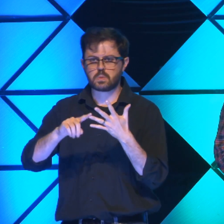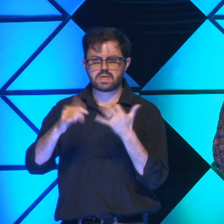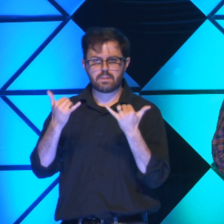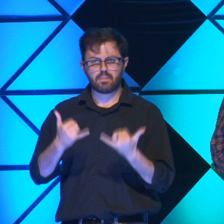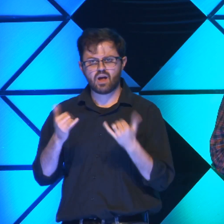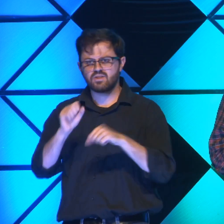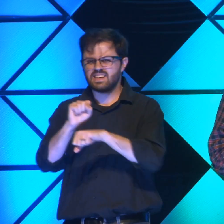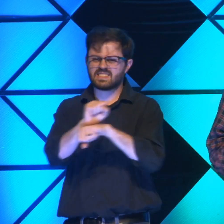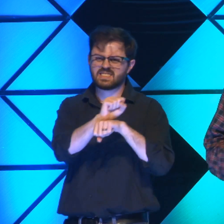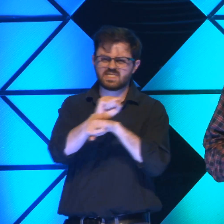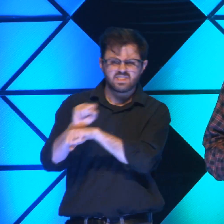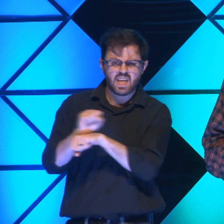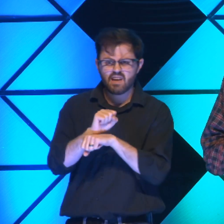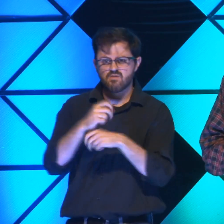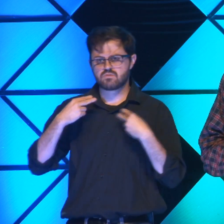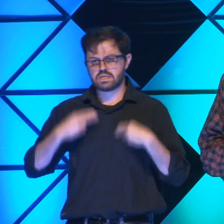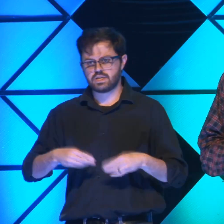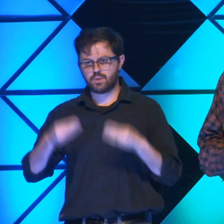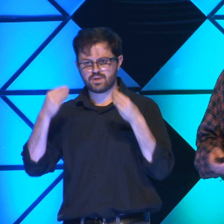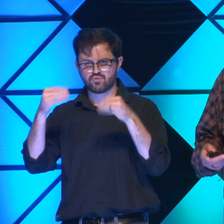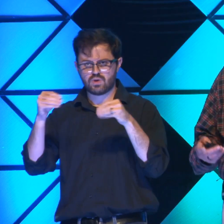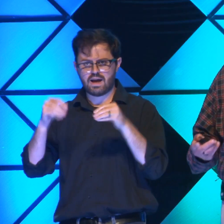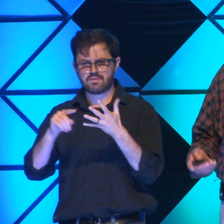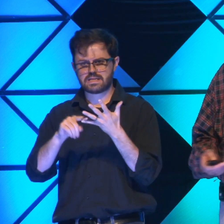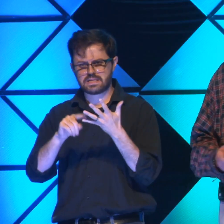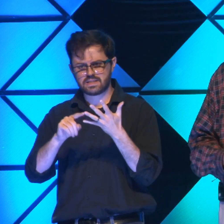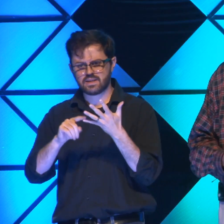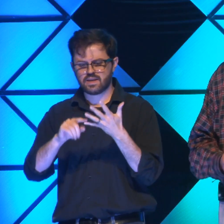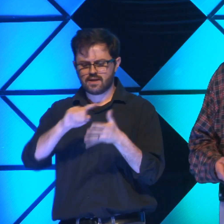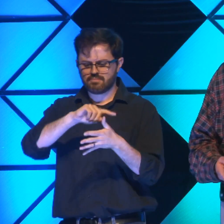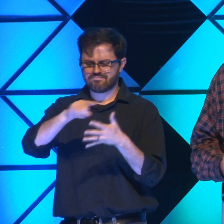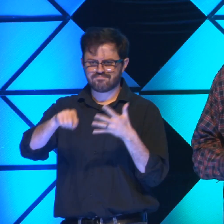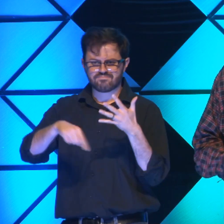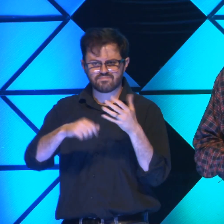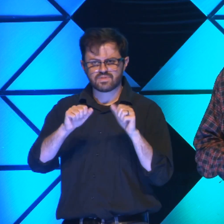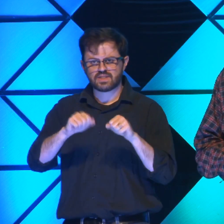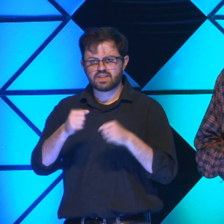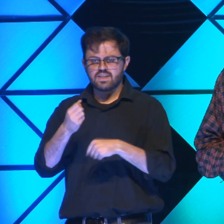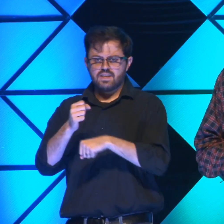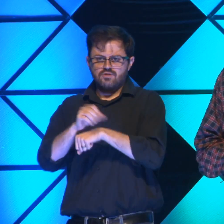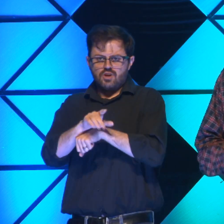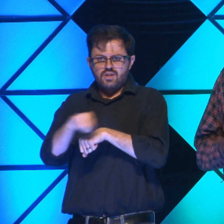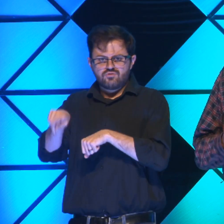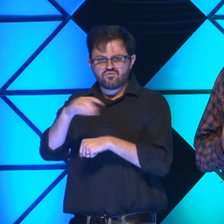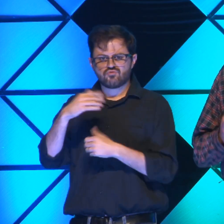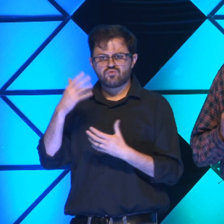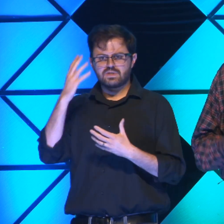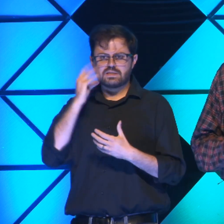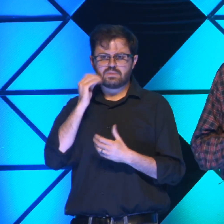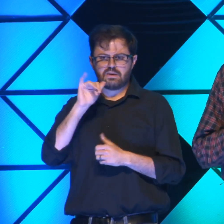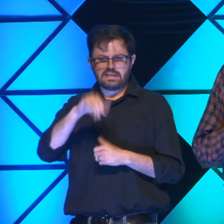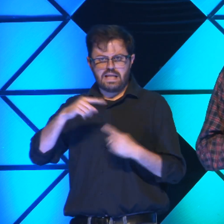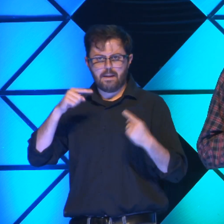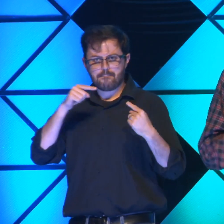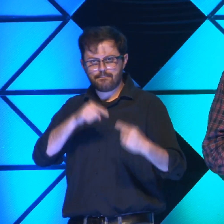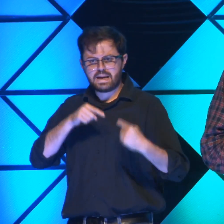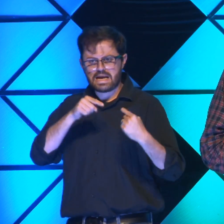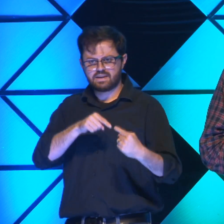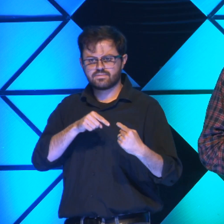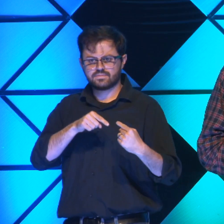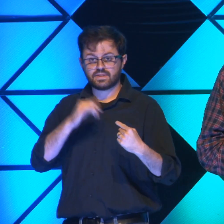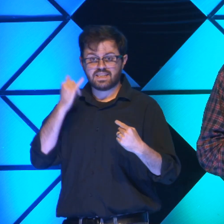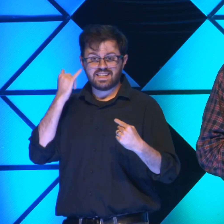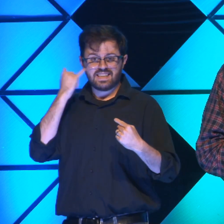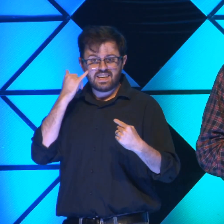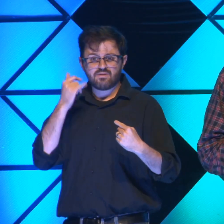slavery, human trafficking, all can have you on the road to Emmaus. If you are on the road because of your